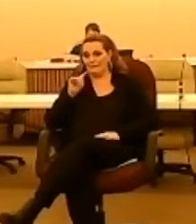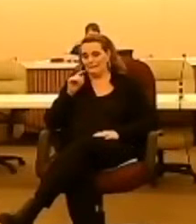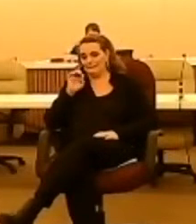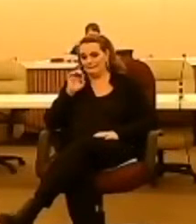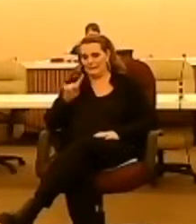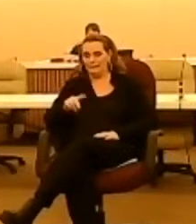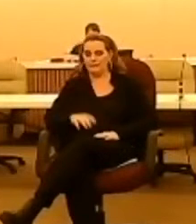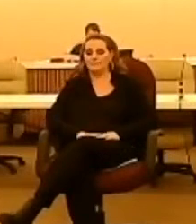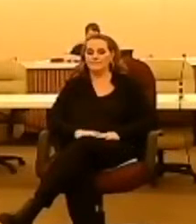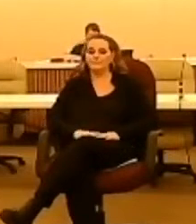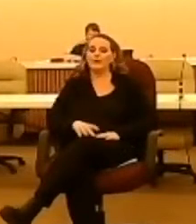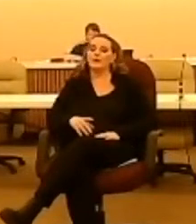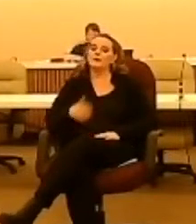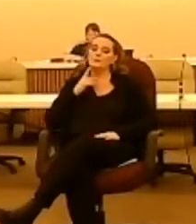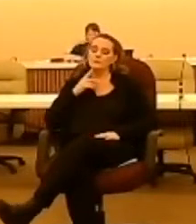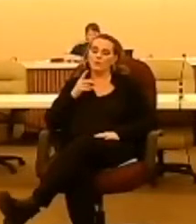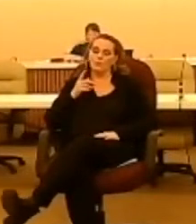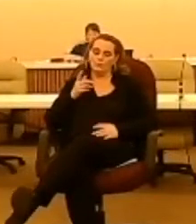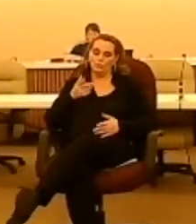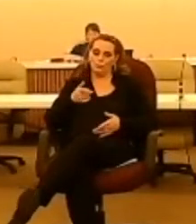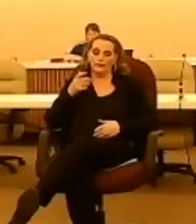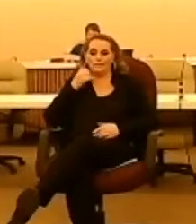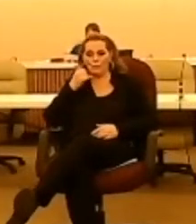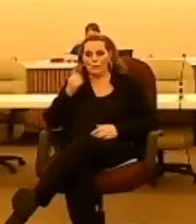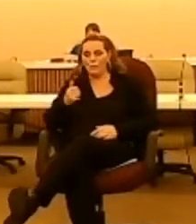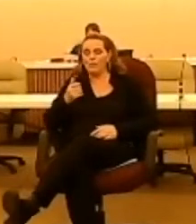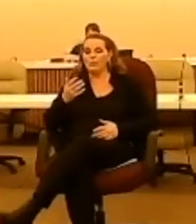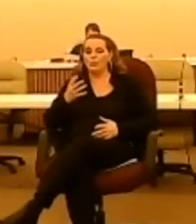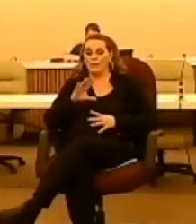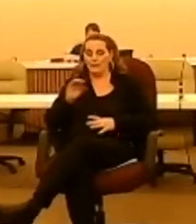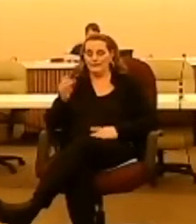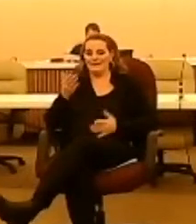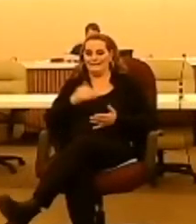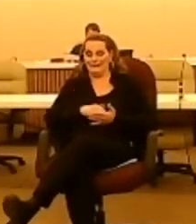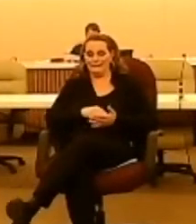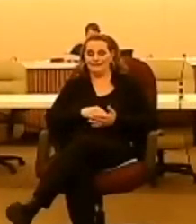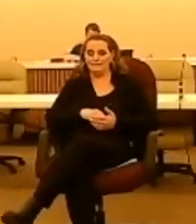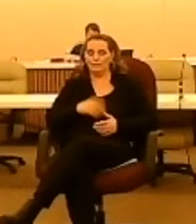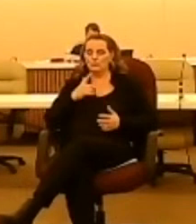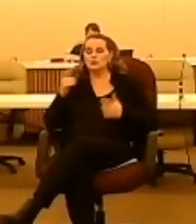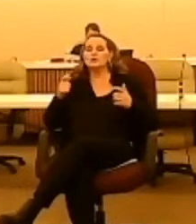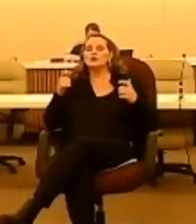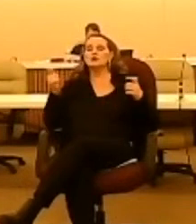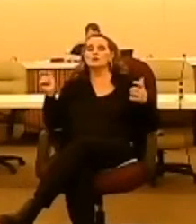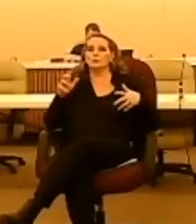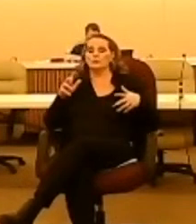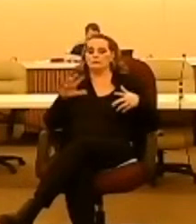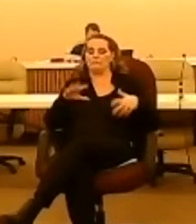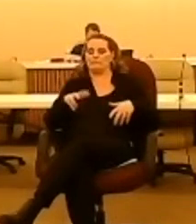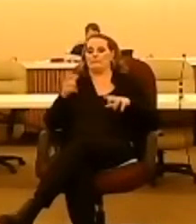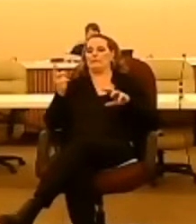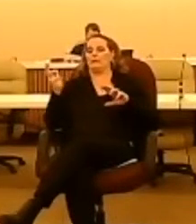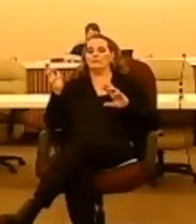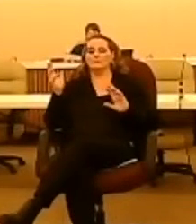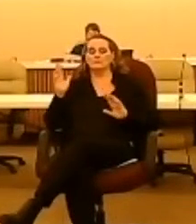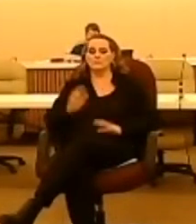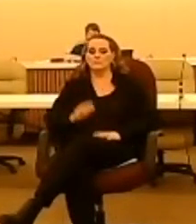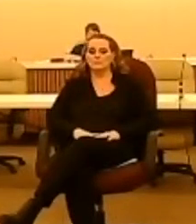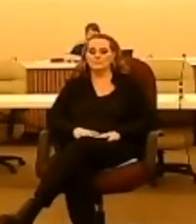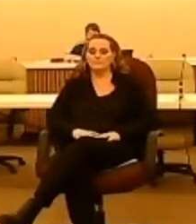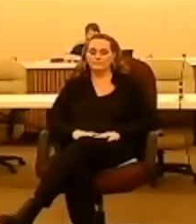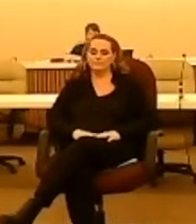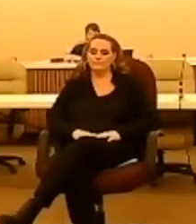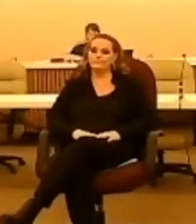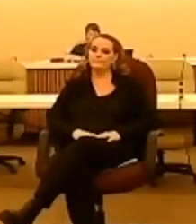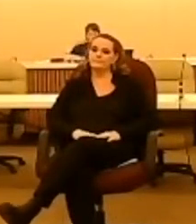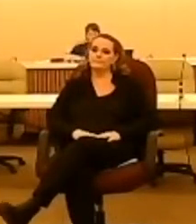company again, and they came there, and we found the mess there is a huge mess, and behind of the building is going